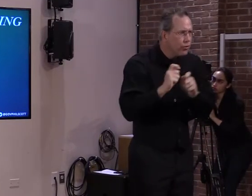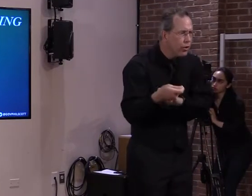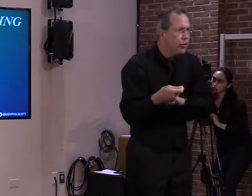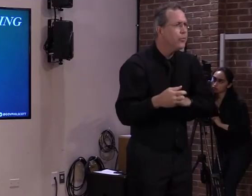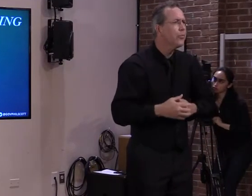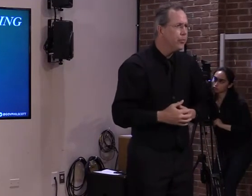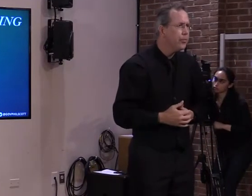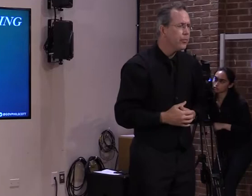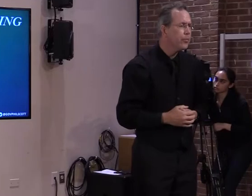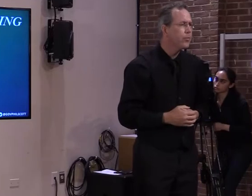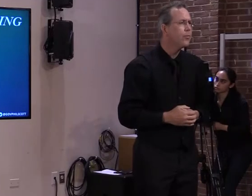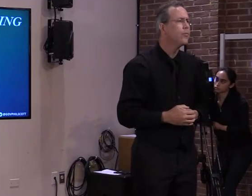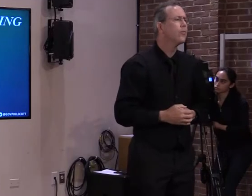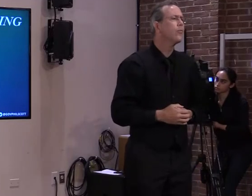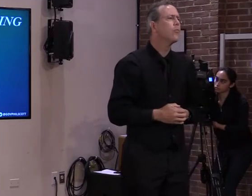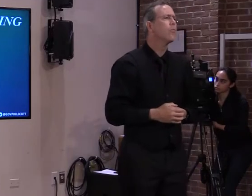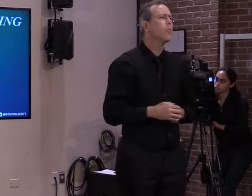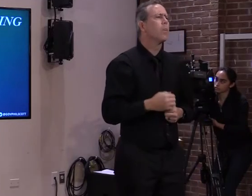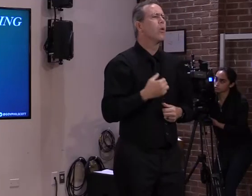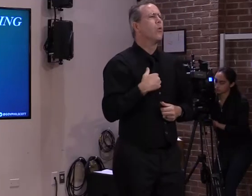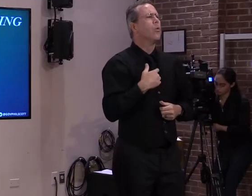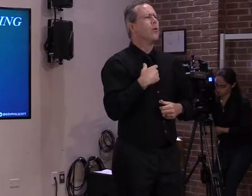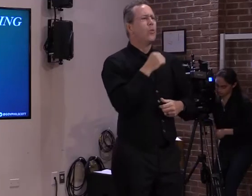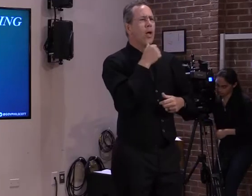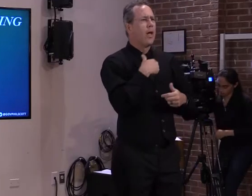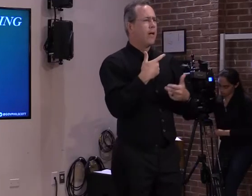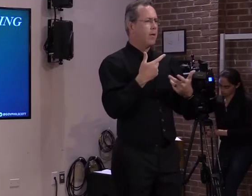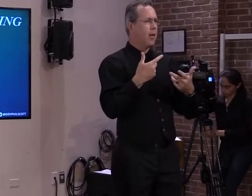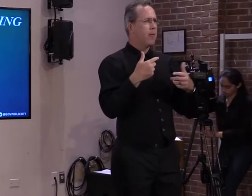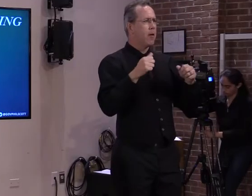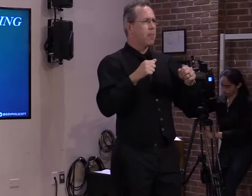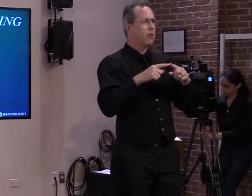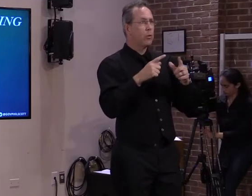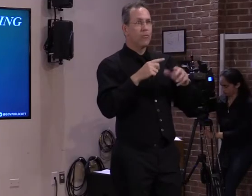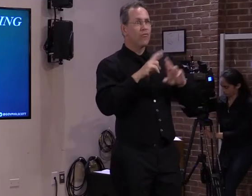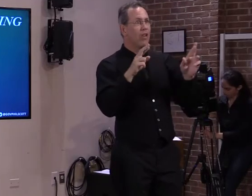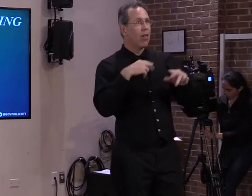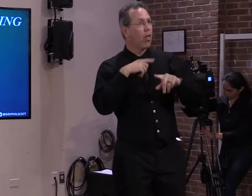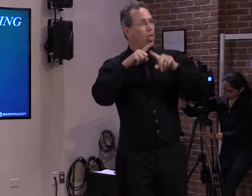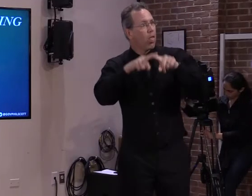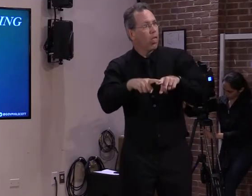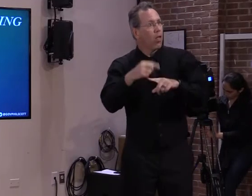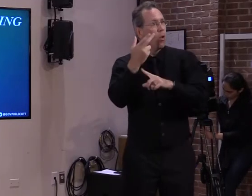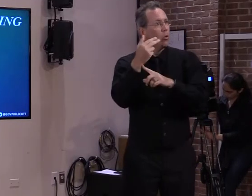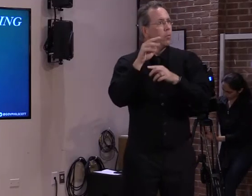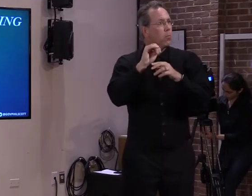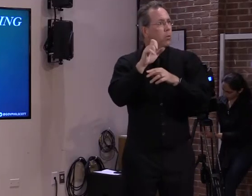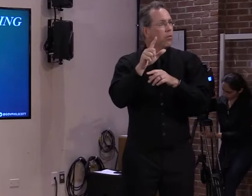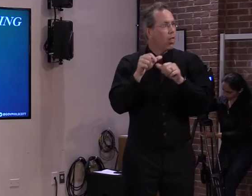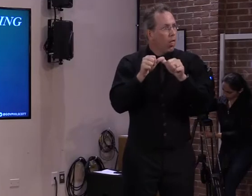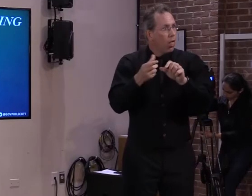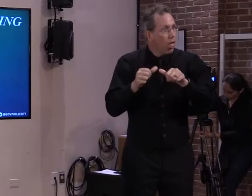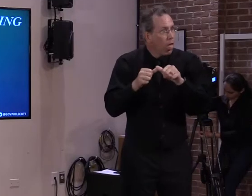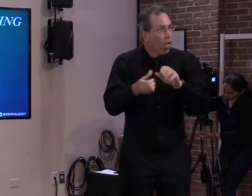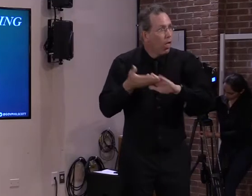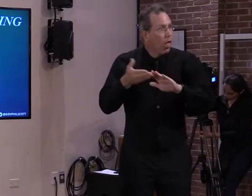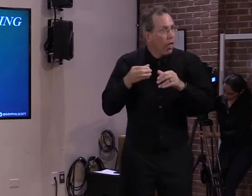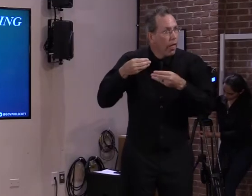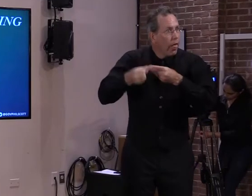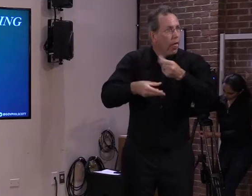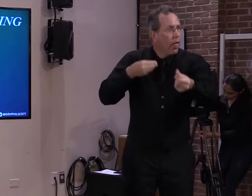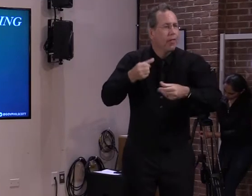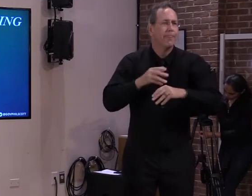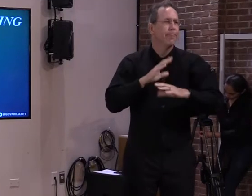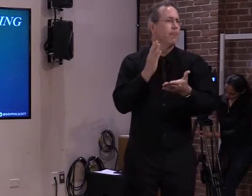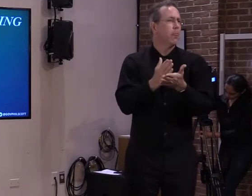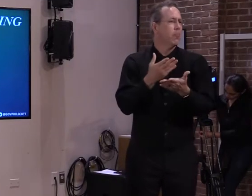the motel or hotel capacity or the financial resources to sustain this effort at the